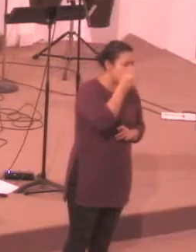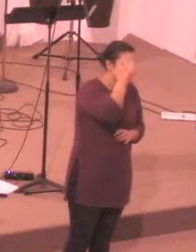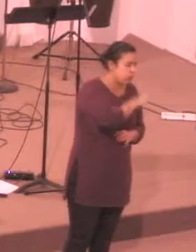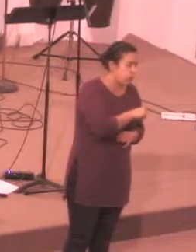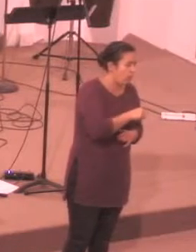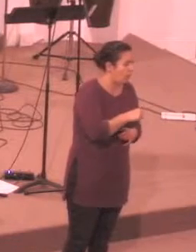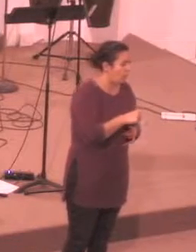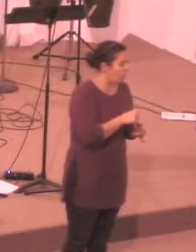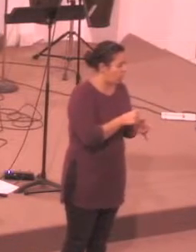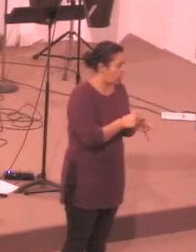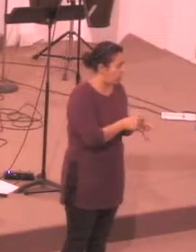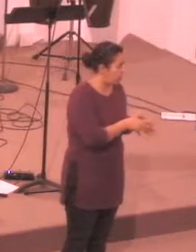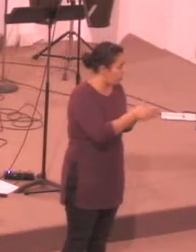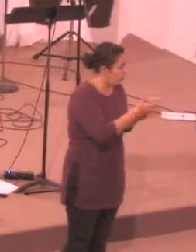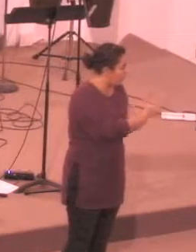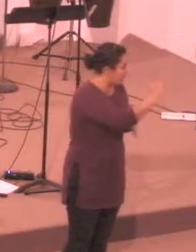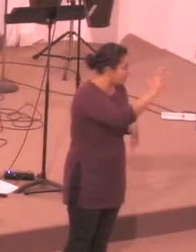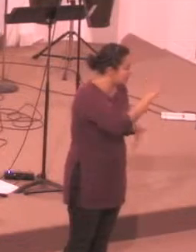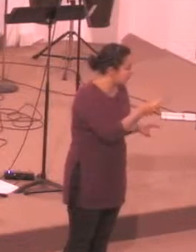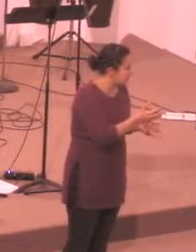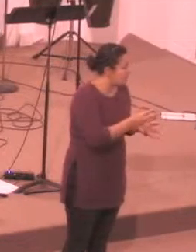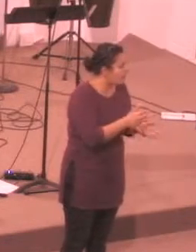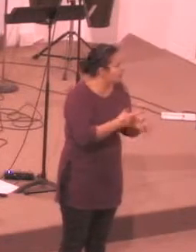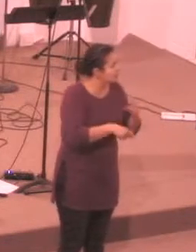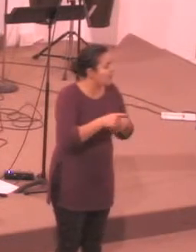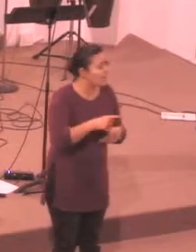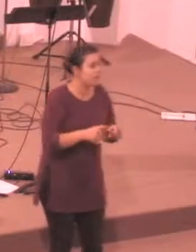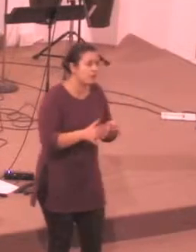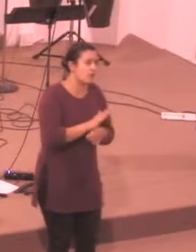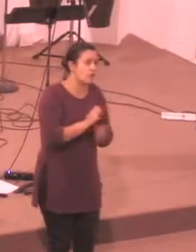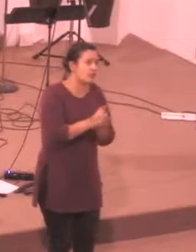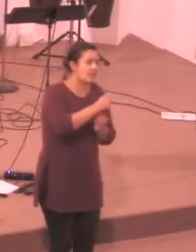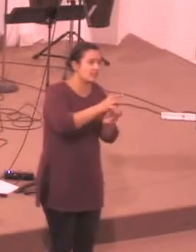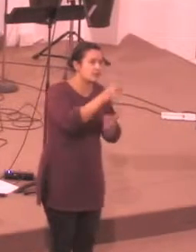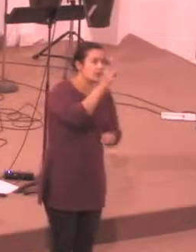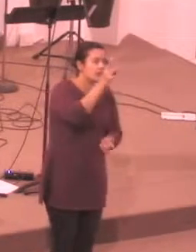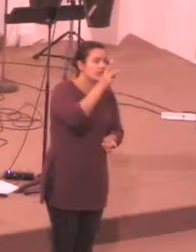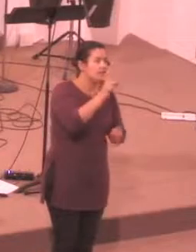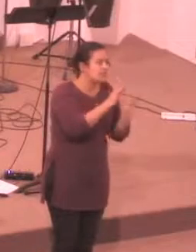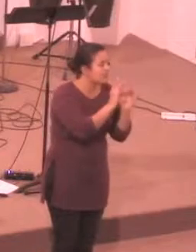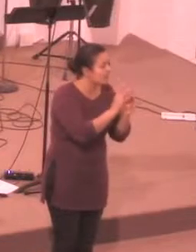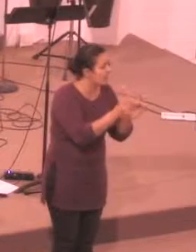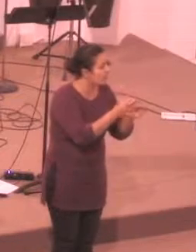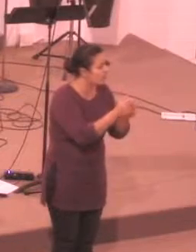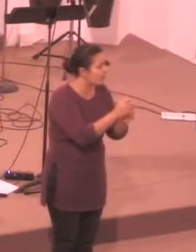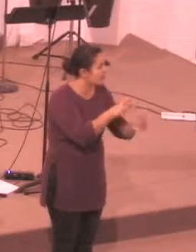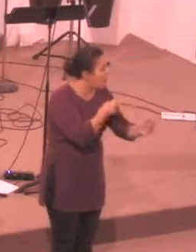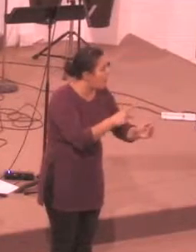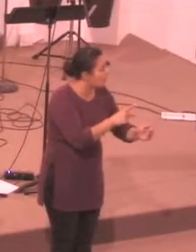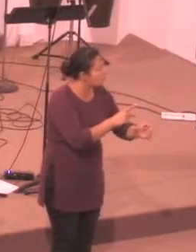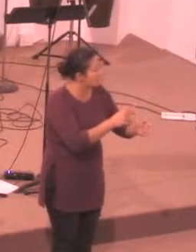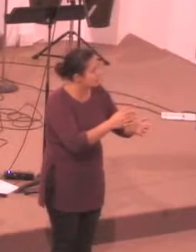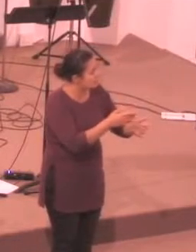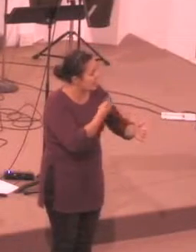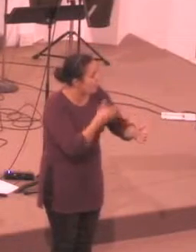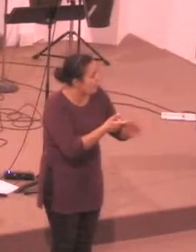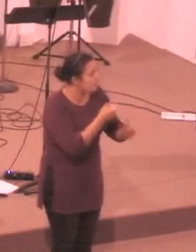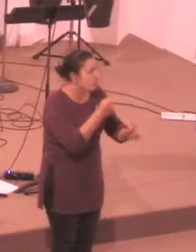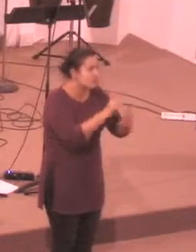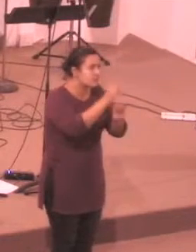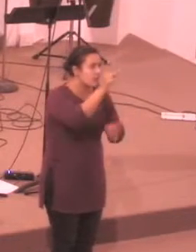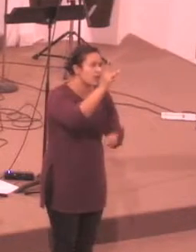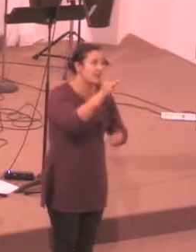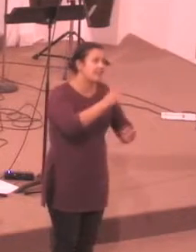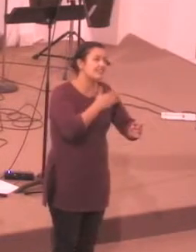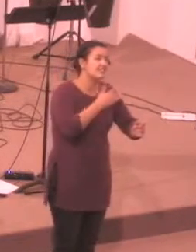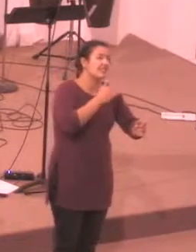Instead, be filled with the Spirit, speaking to one another with psalms, hymns, and songs from the Spirit. Sing and make music from your heart to